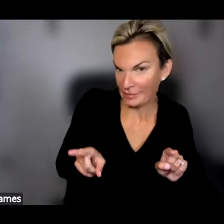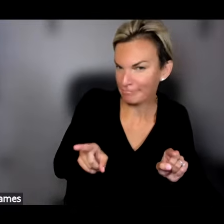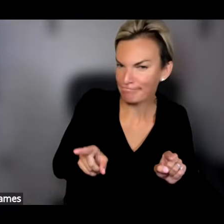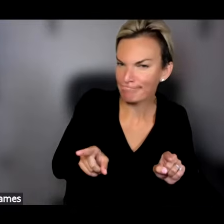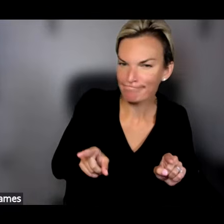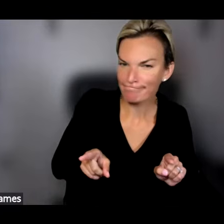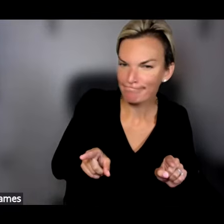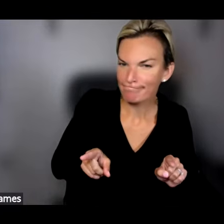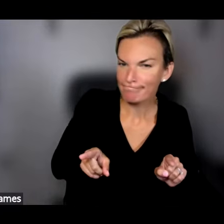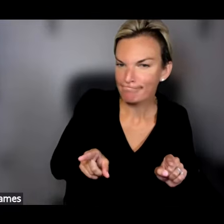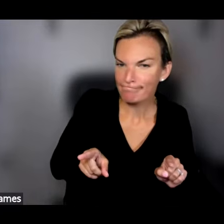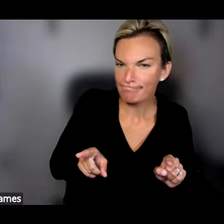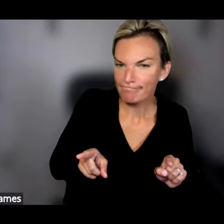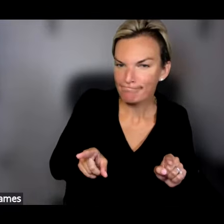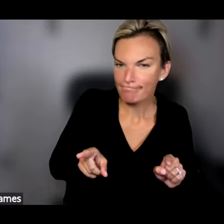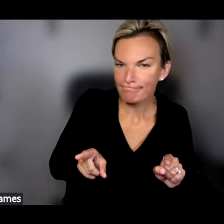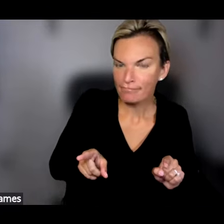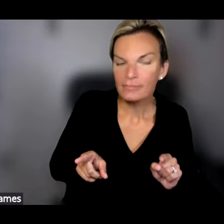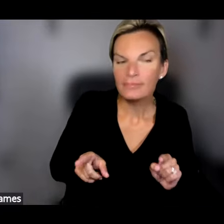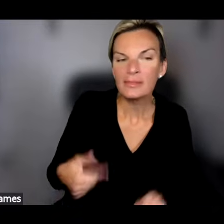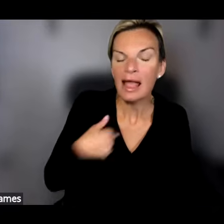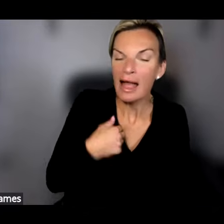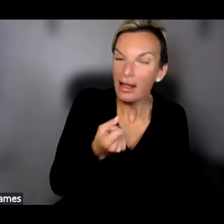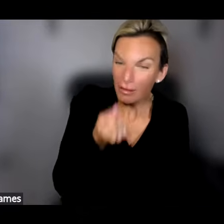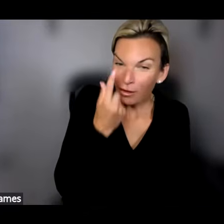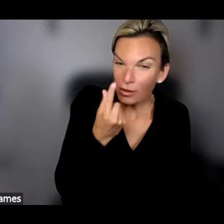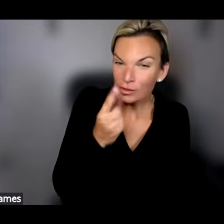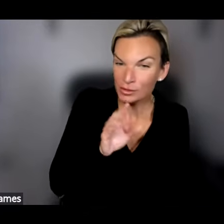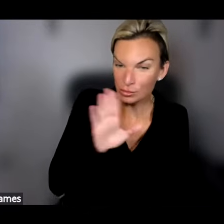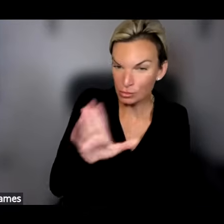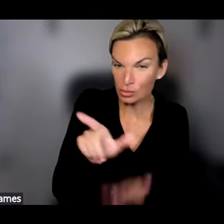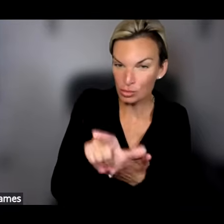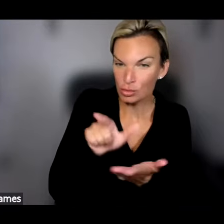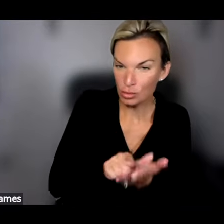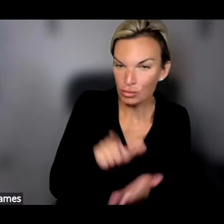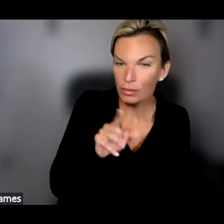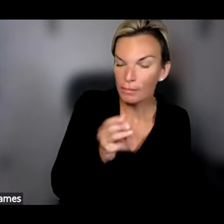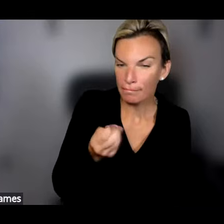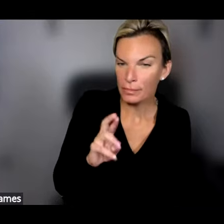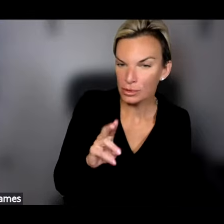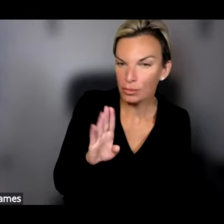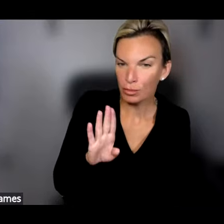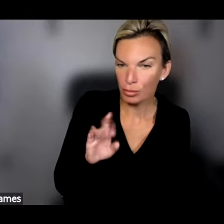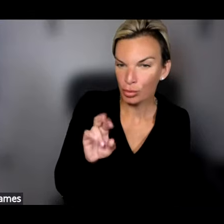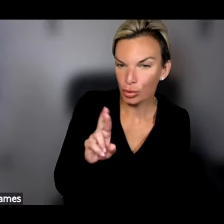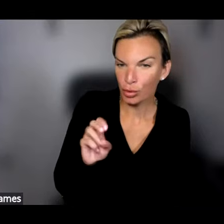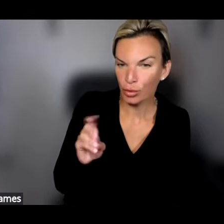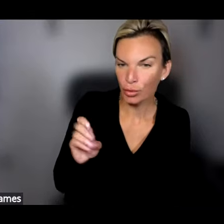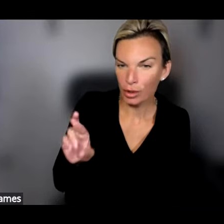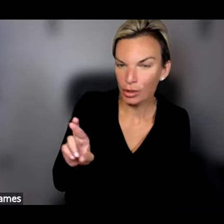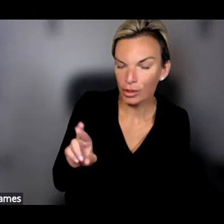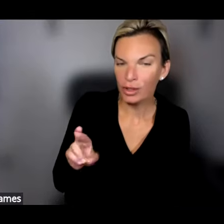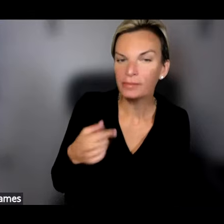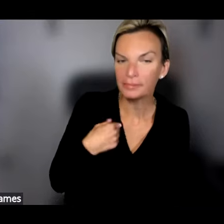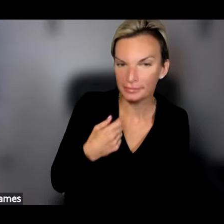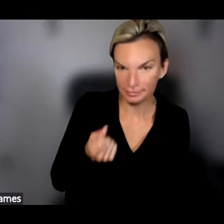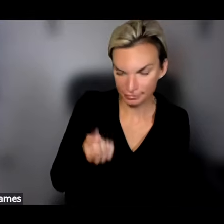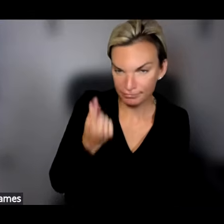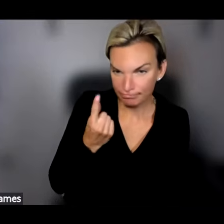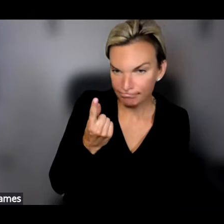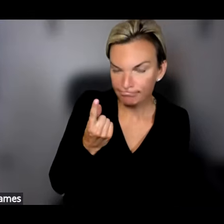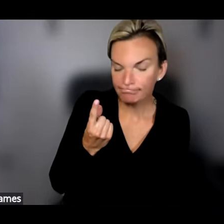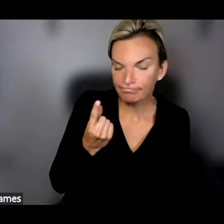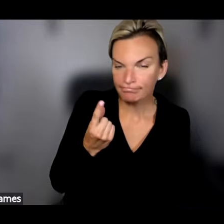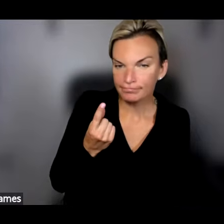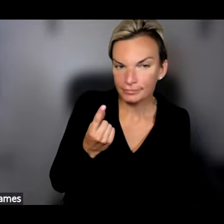sensitive to the argument that Mr. Brewer is making. I think it's a good one that we do, if we have the opportunity